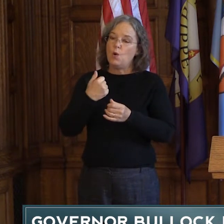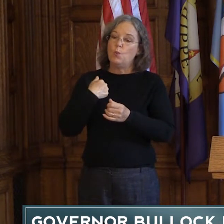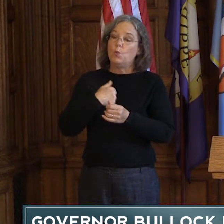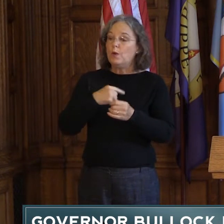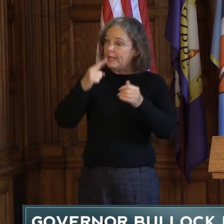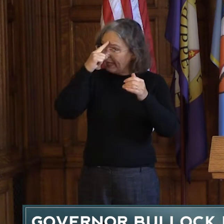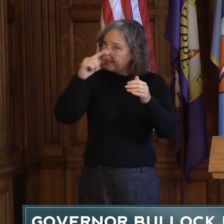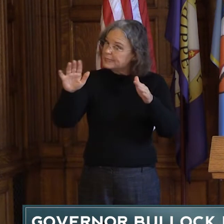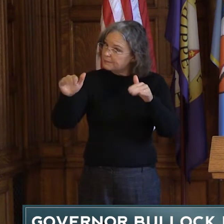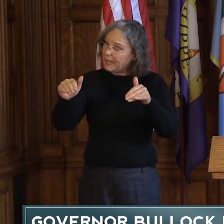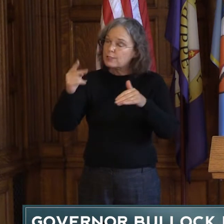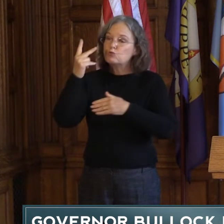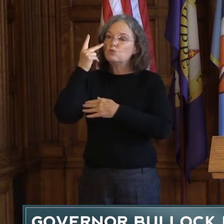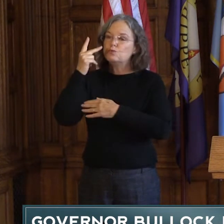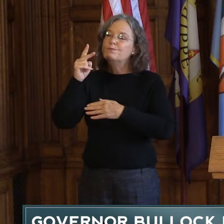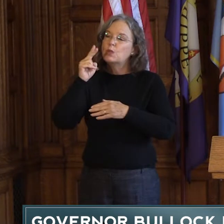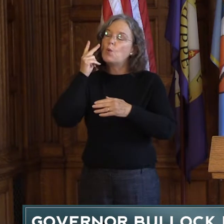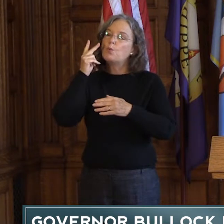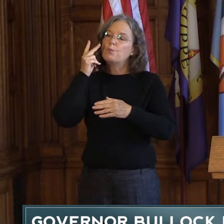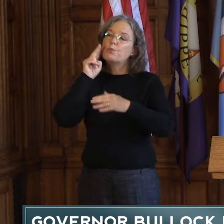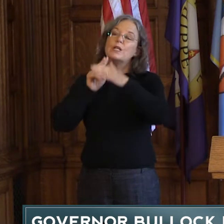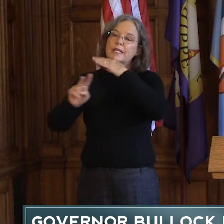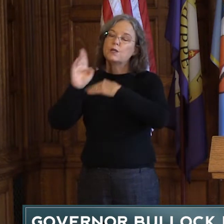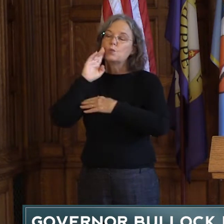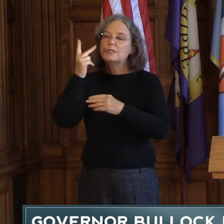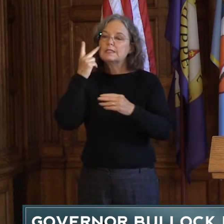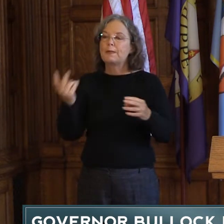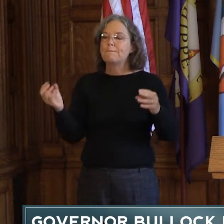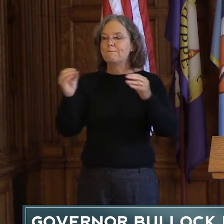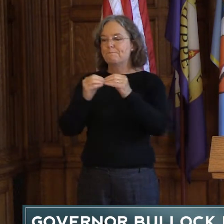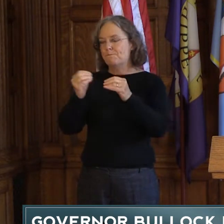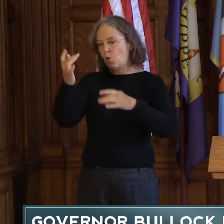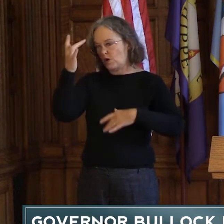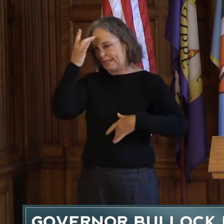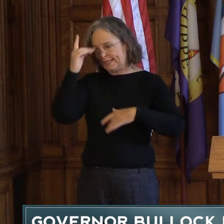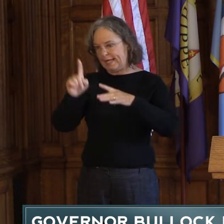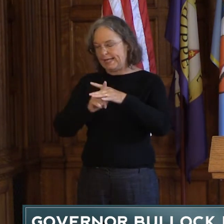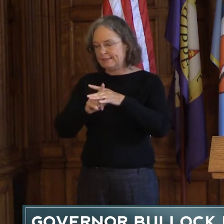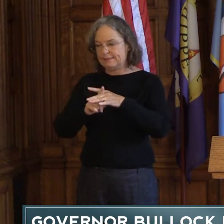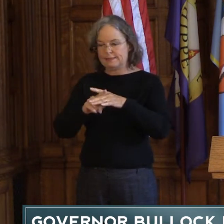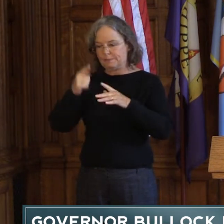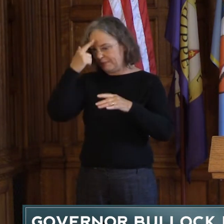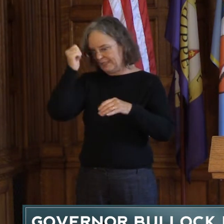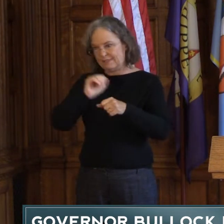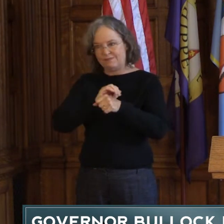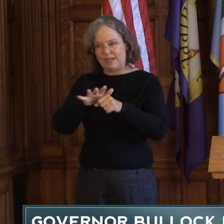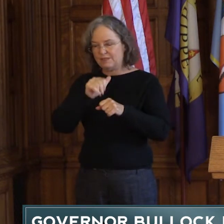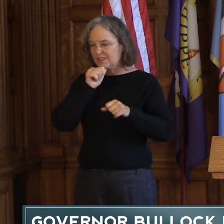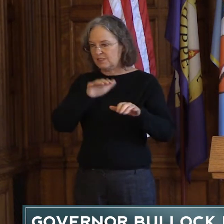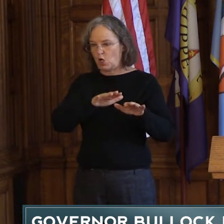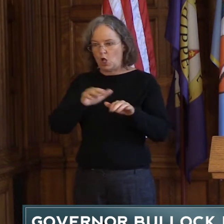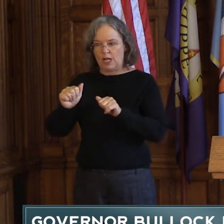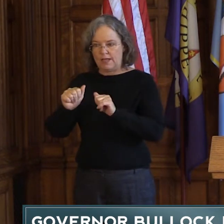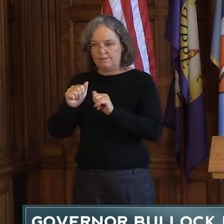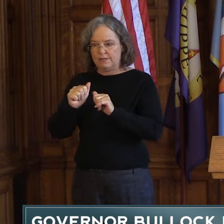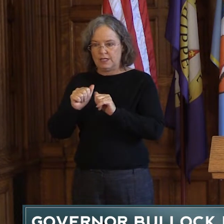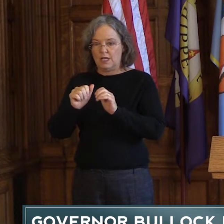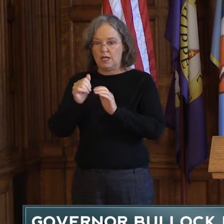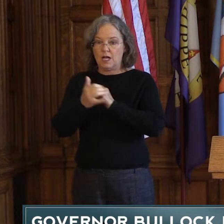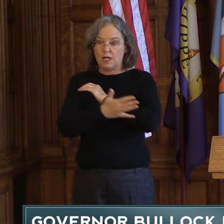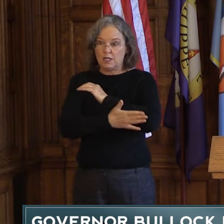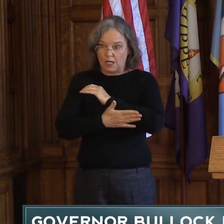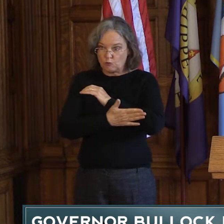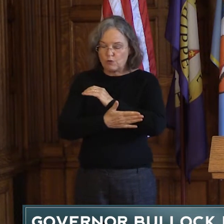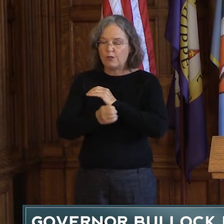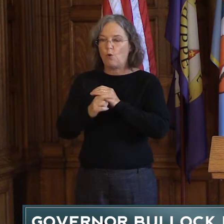more positive cases because the virus certainly hasn't left our country, it hasn't left our state, and it